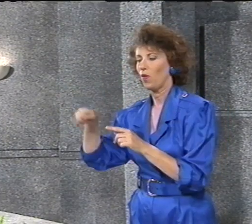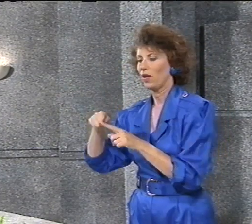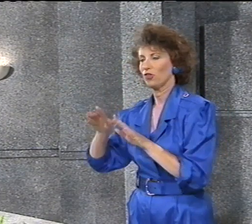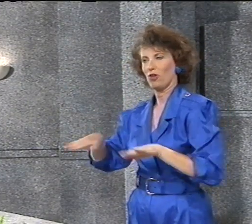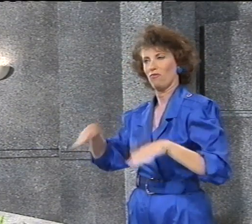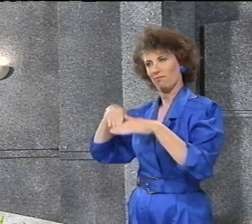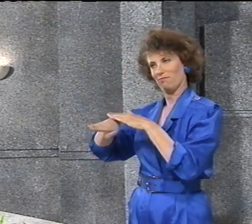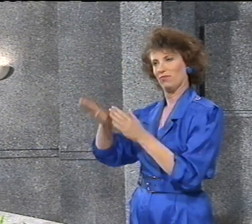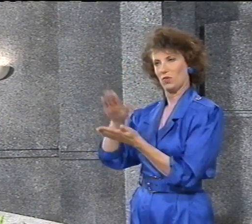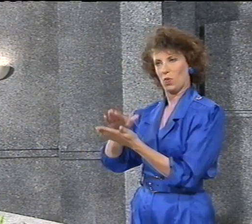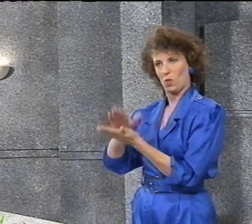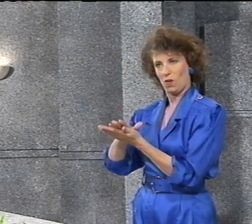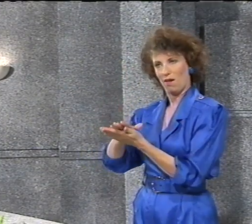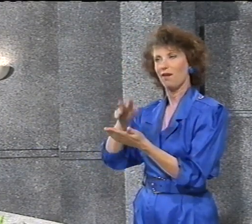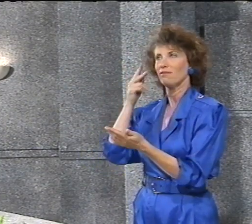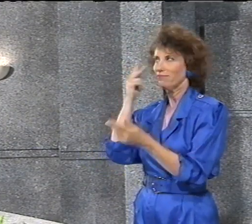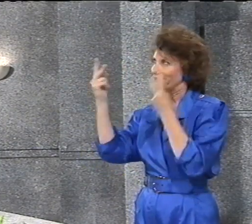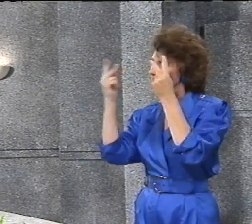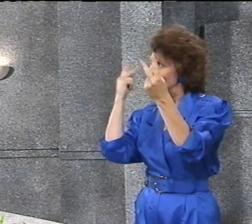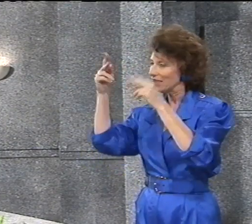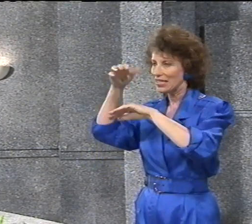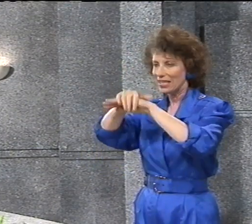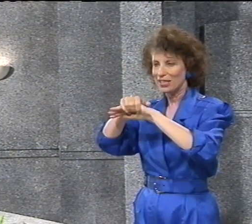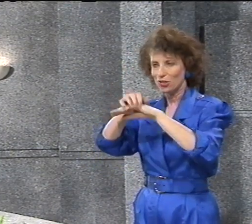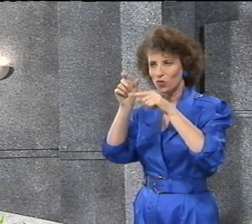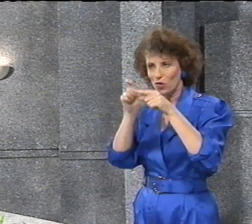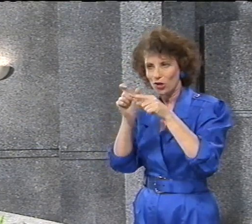isn't really learned until children enter school